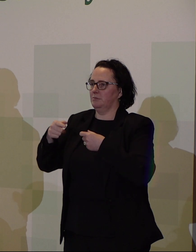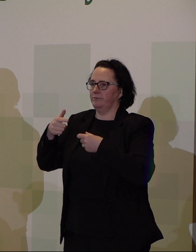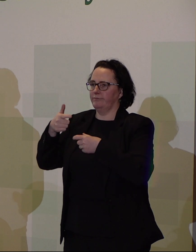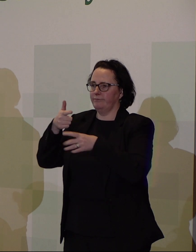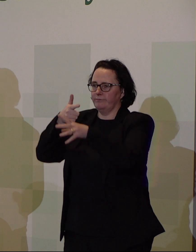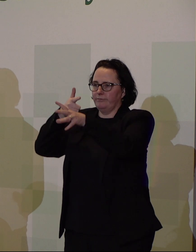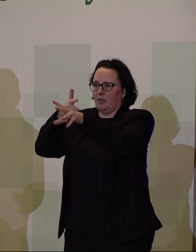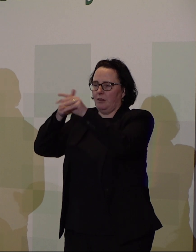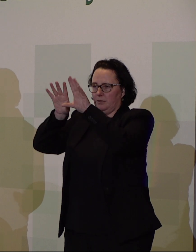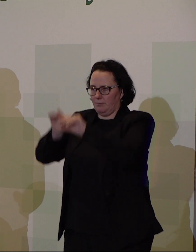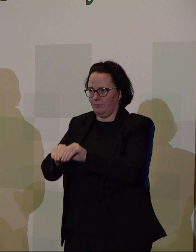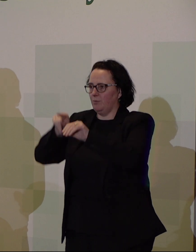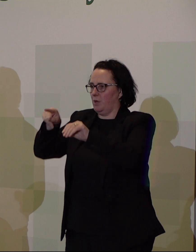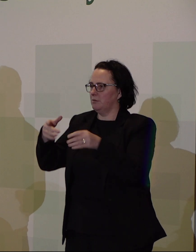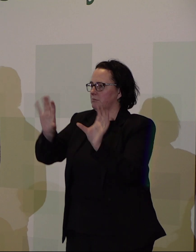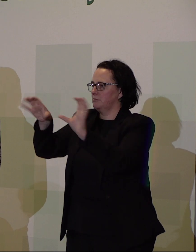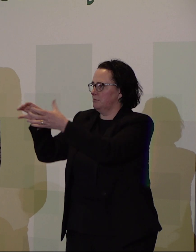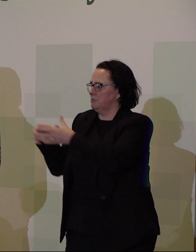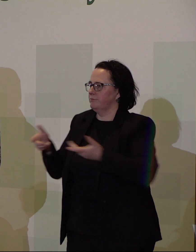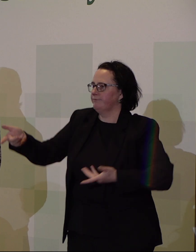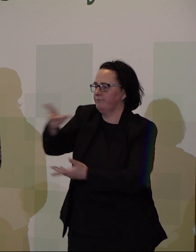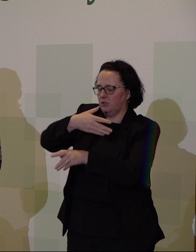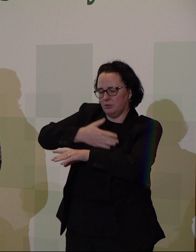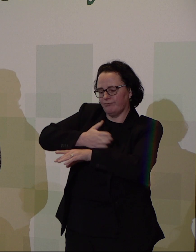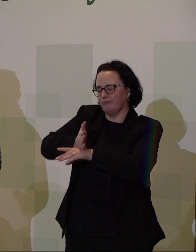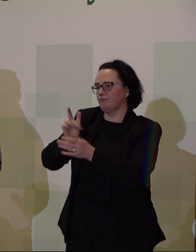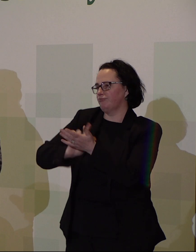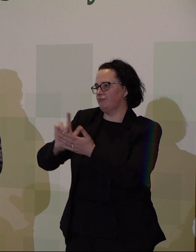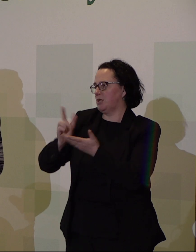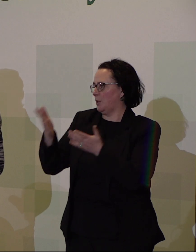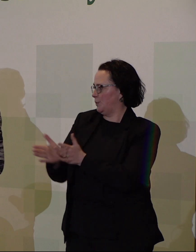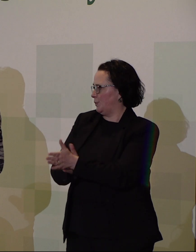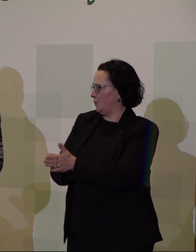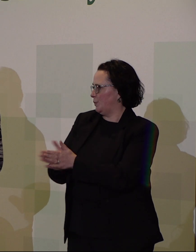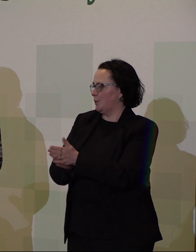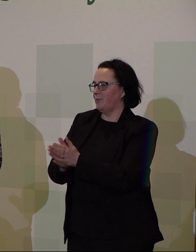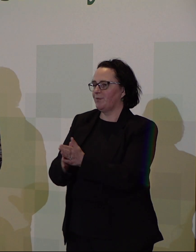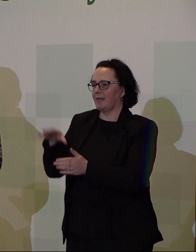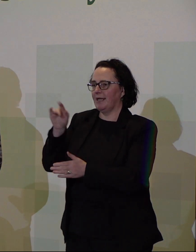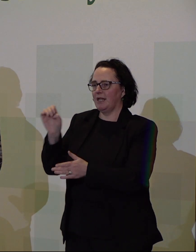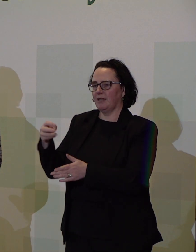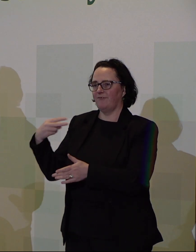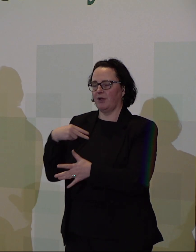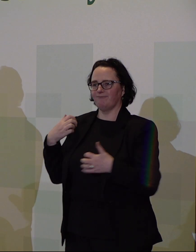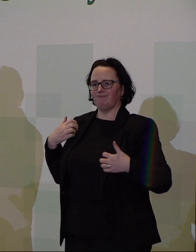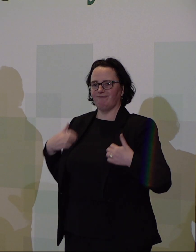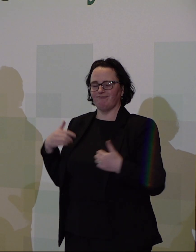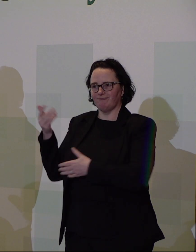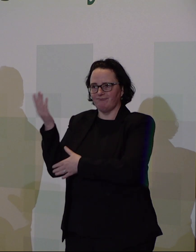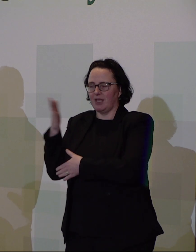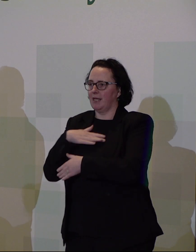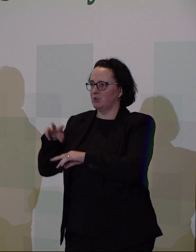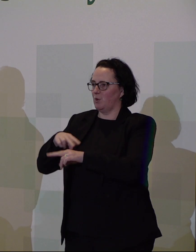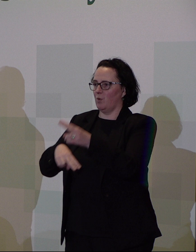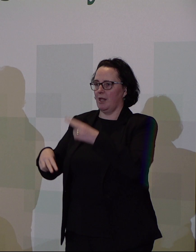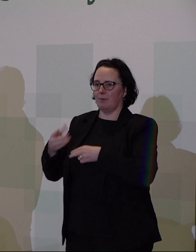in roundtables until 12 o'clock. So I look forward now very much to hearing Elaine's very interesting presentation, and I'd ask you to welcome